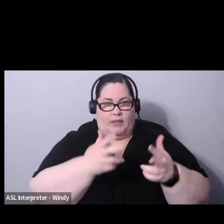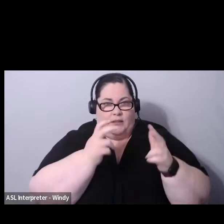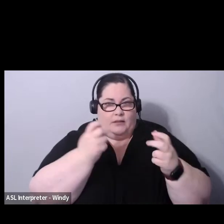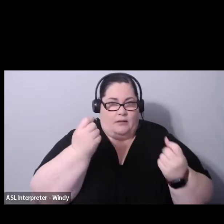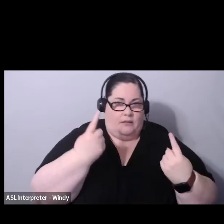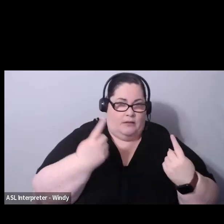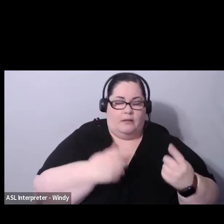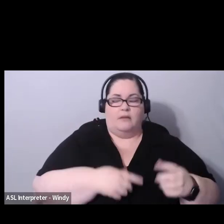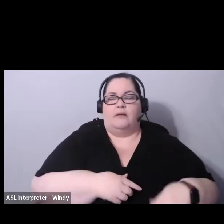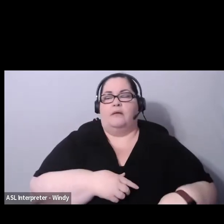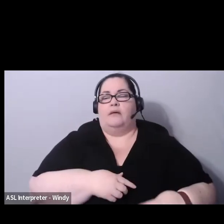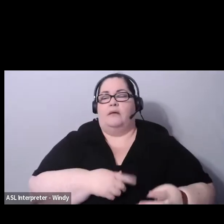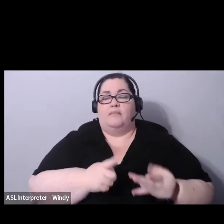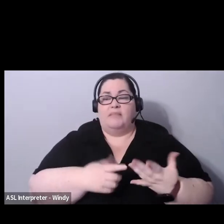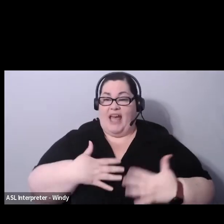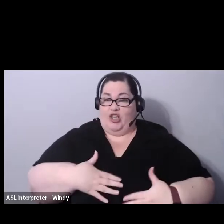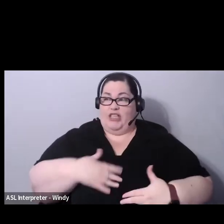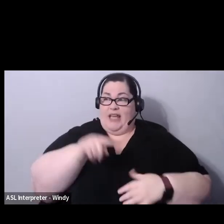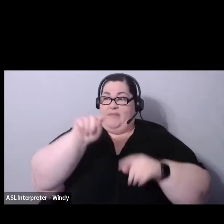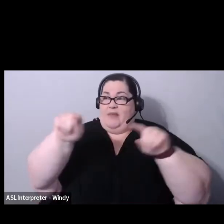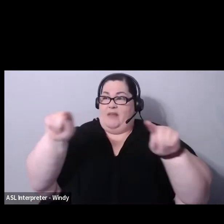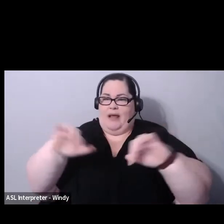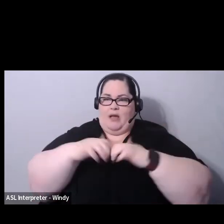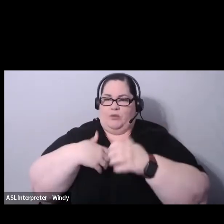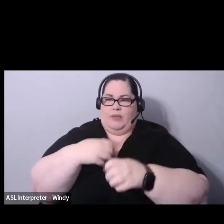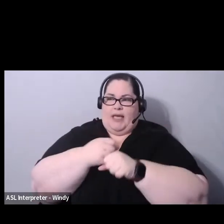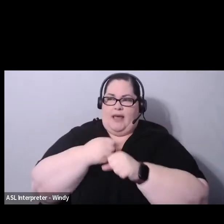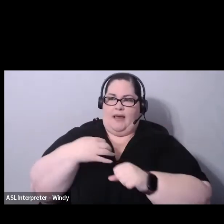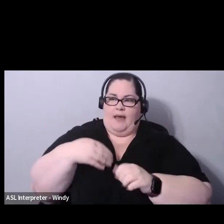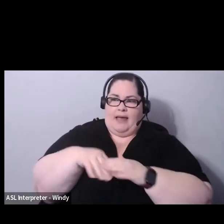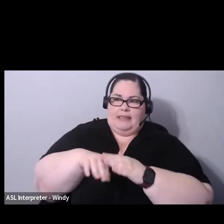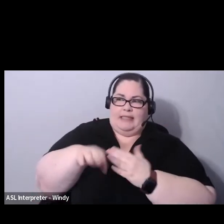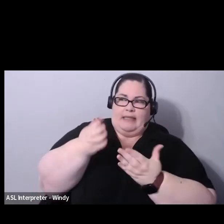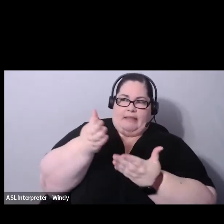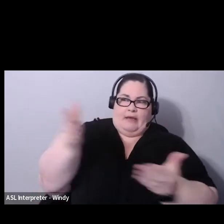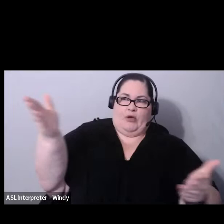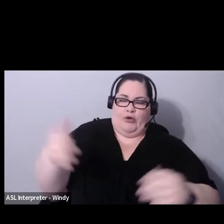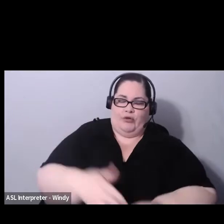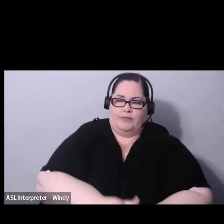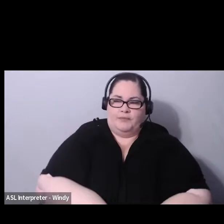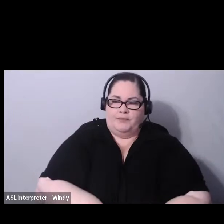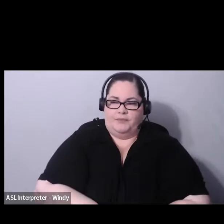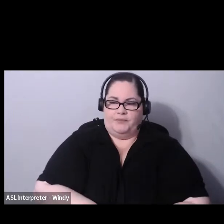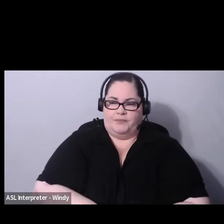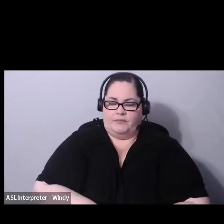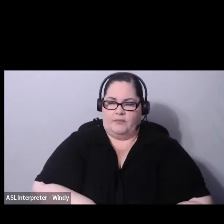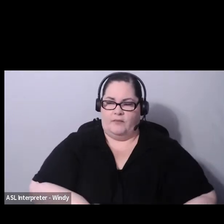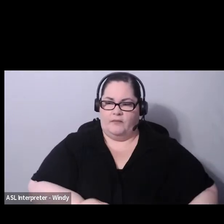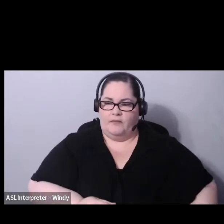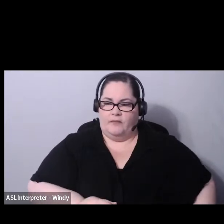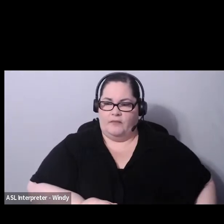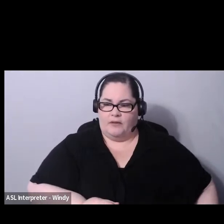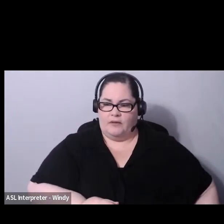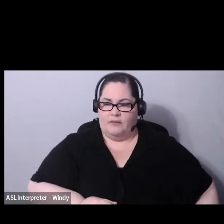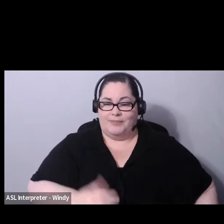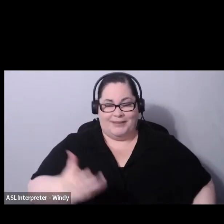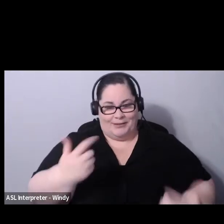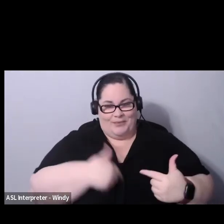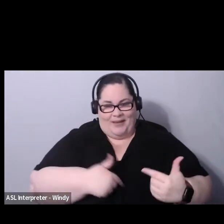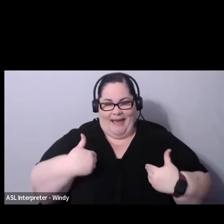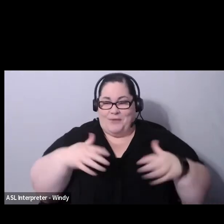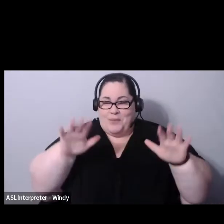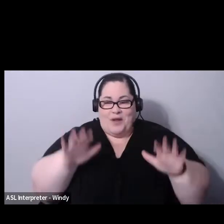an entertainment venue and have access to the wonderful things that we have available here